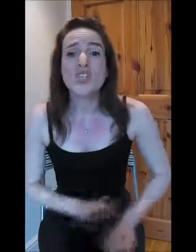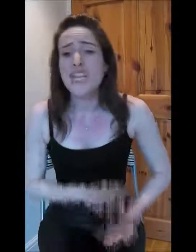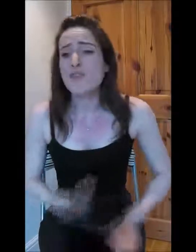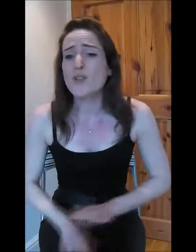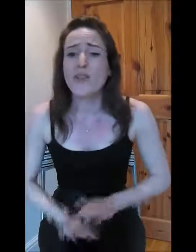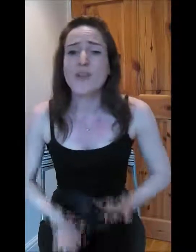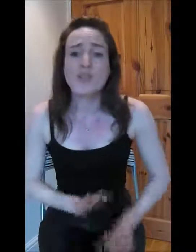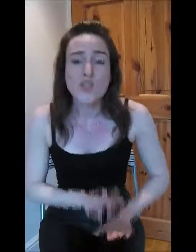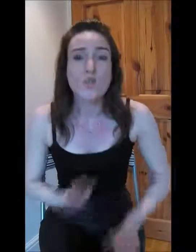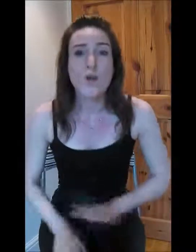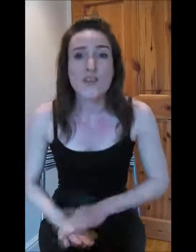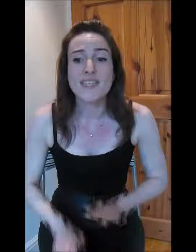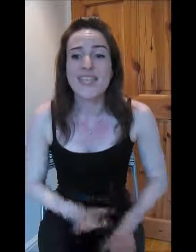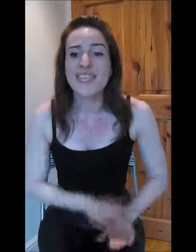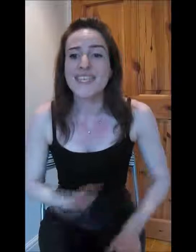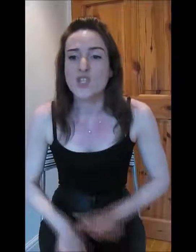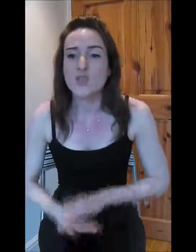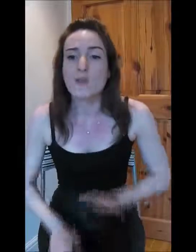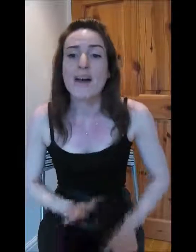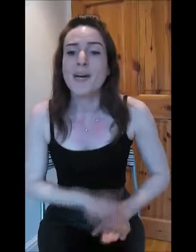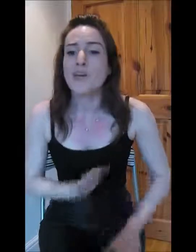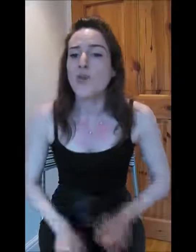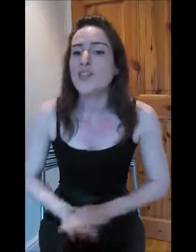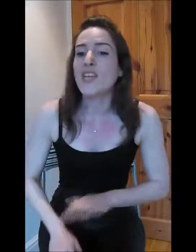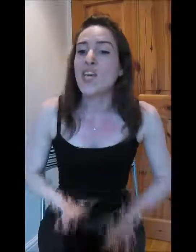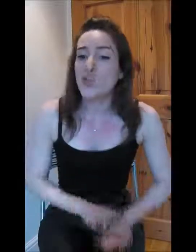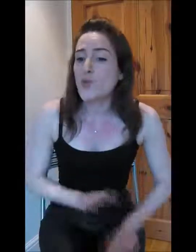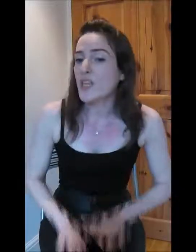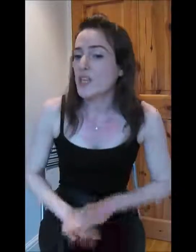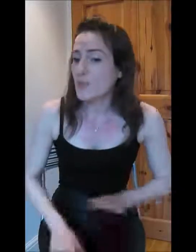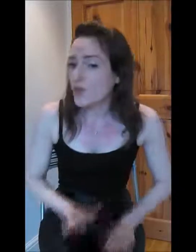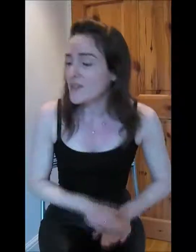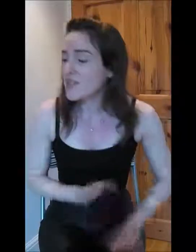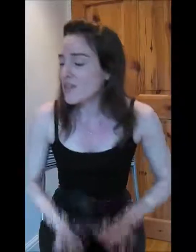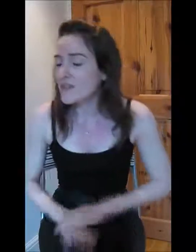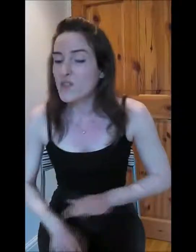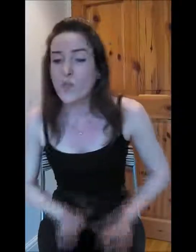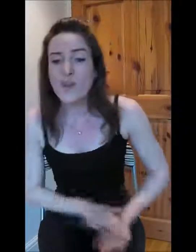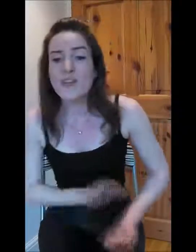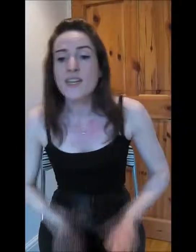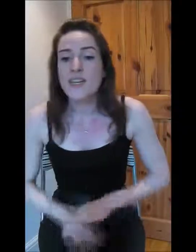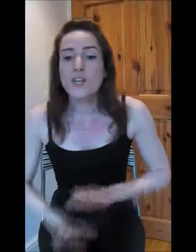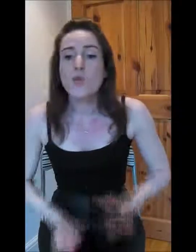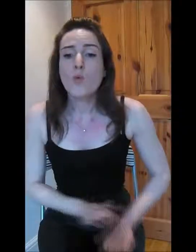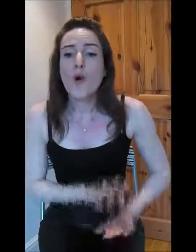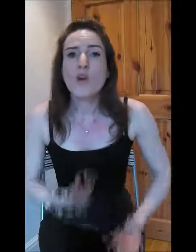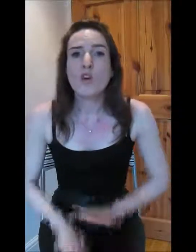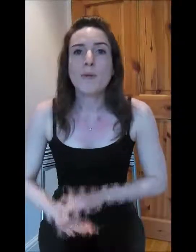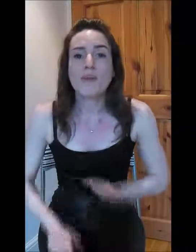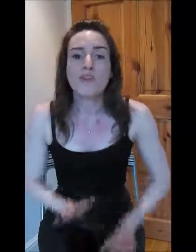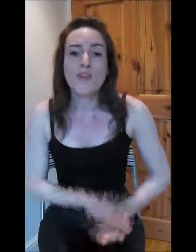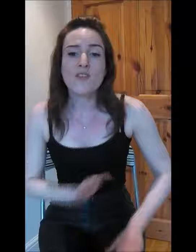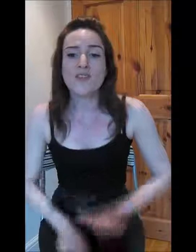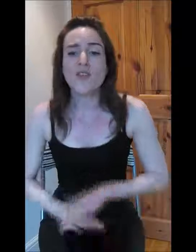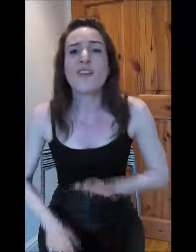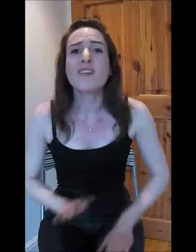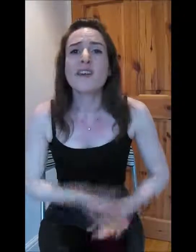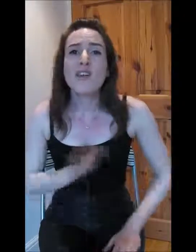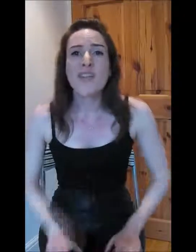leave her alone. Cause one of these days, you mark my word, you'll think your brother is gone to work. You'll walk up, knock on the door. That's